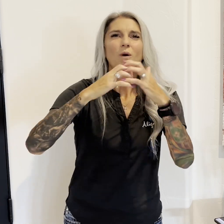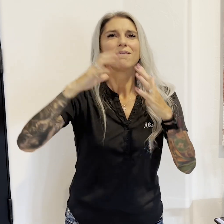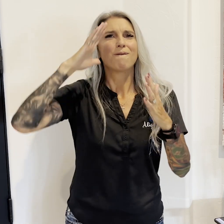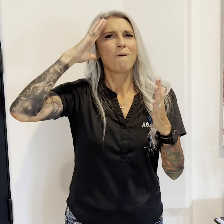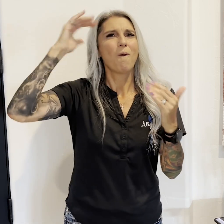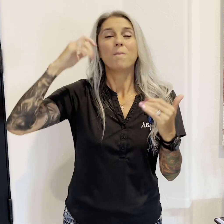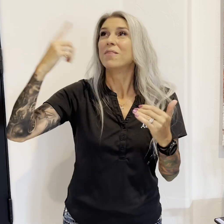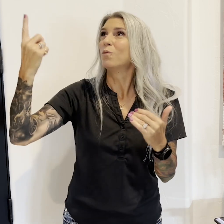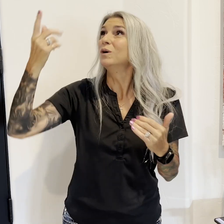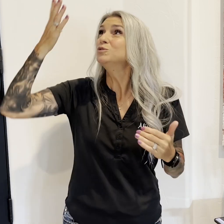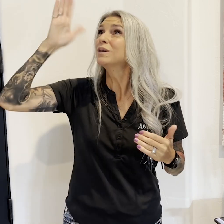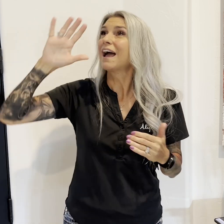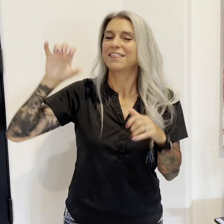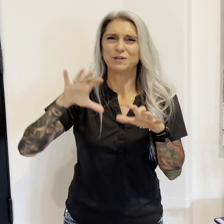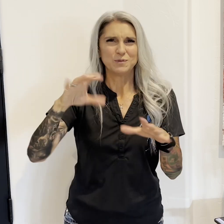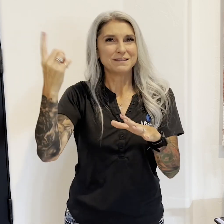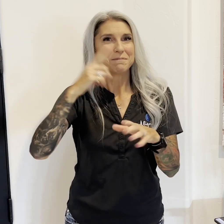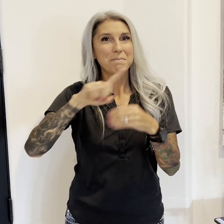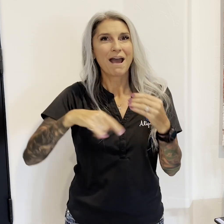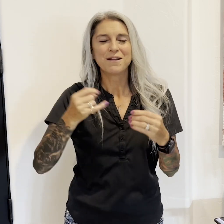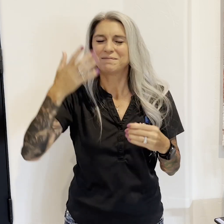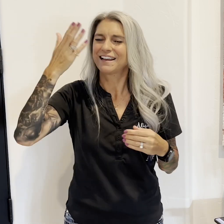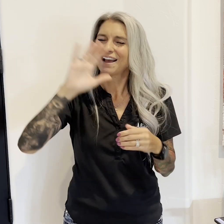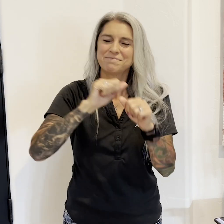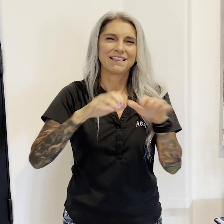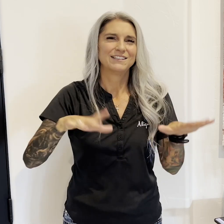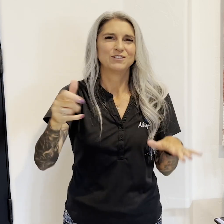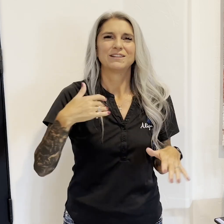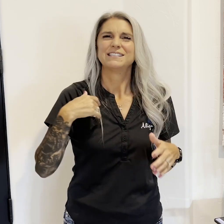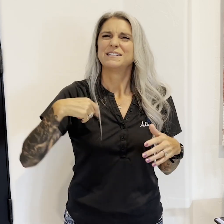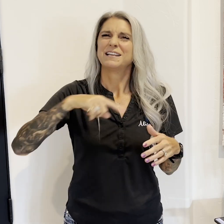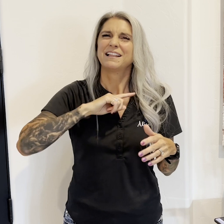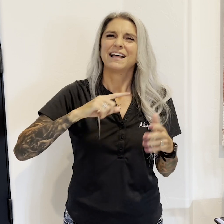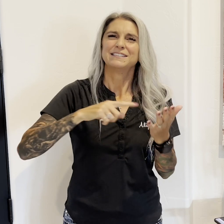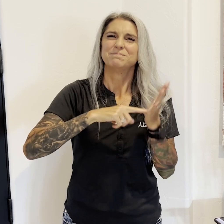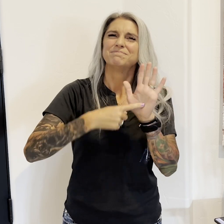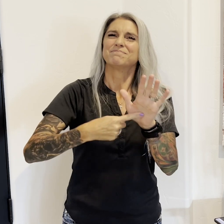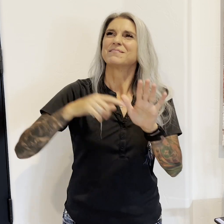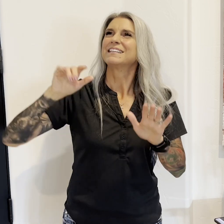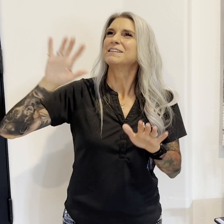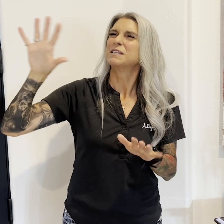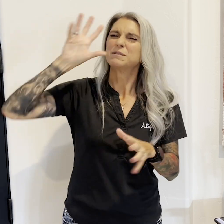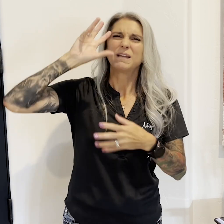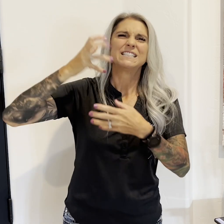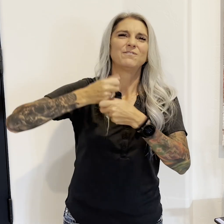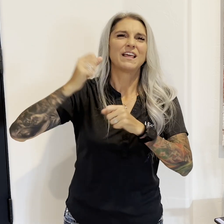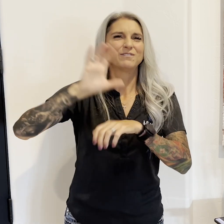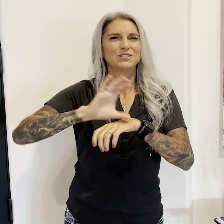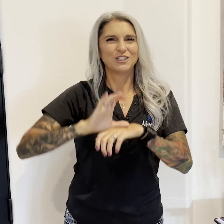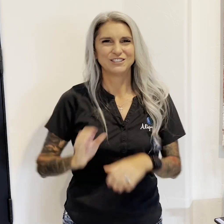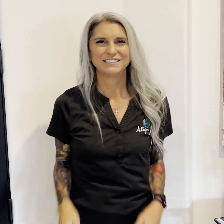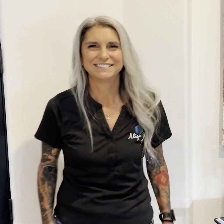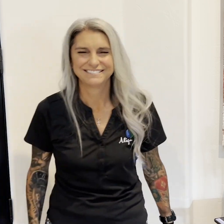restore their hope and the one true God that can do something about it. May God bless you. Let's be his faithful church.